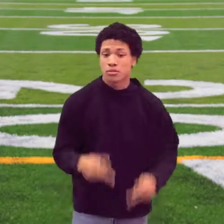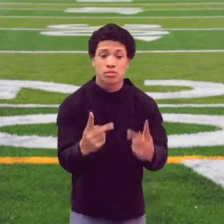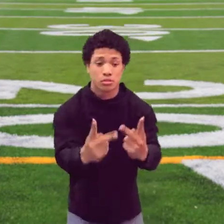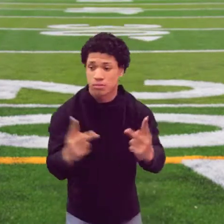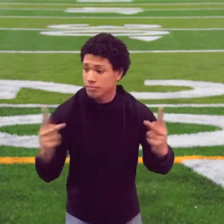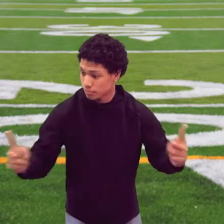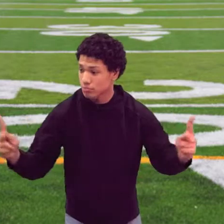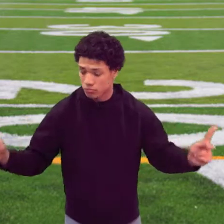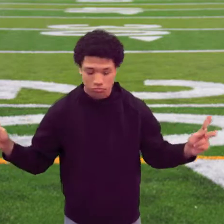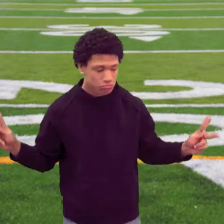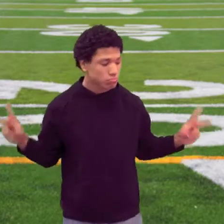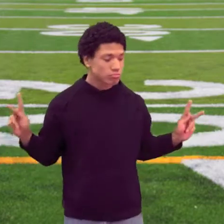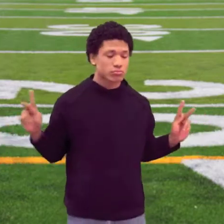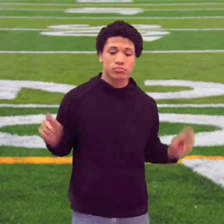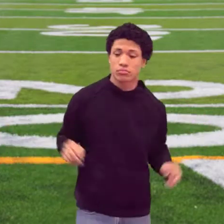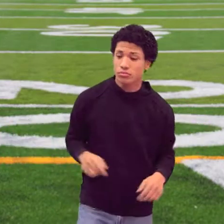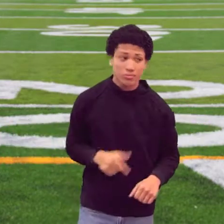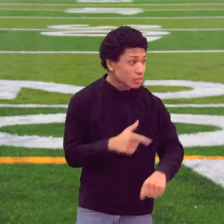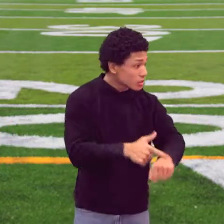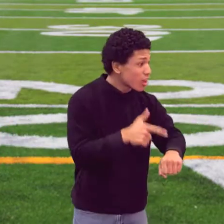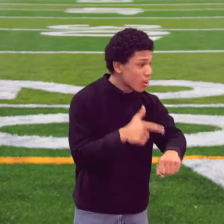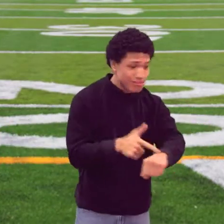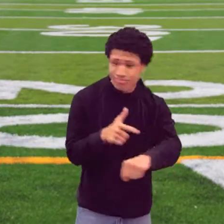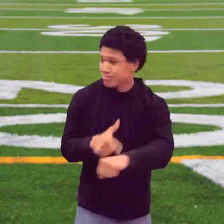I've had, like, same idea.